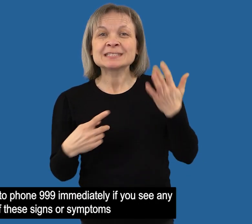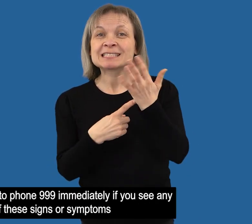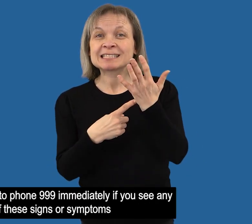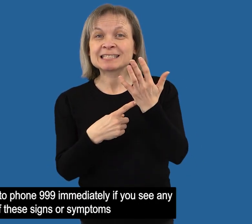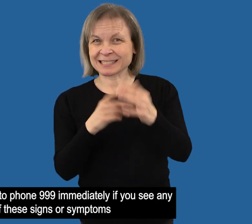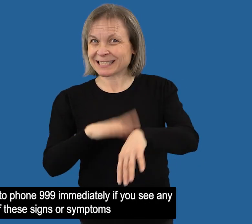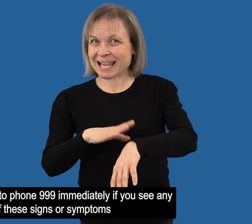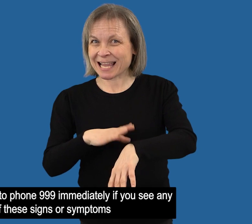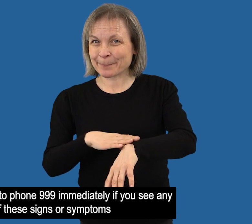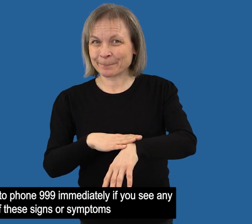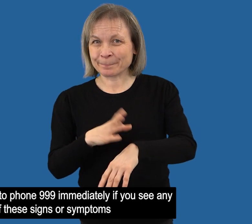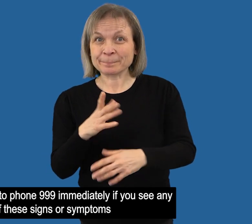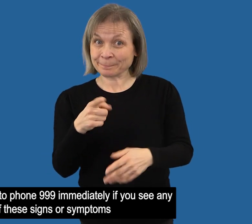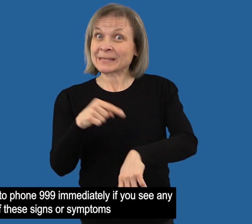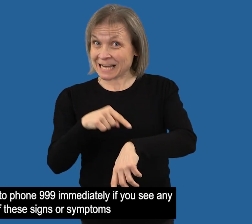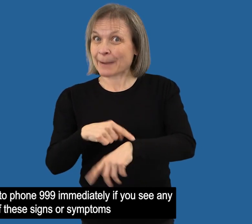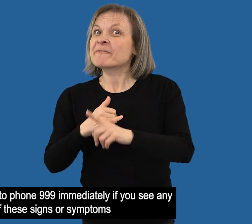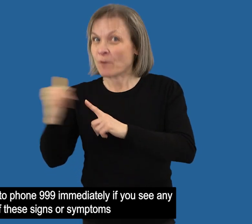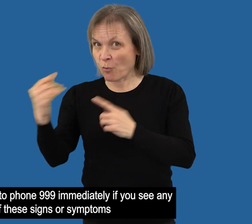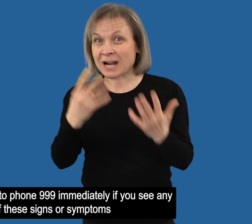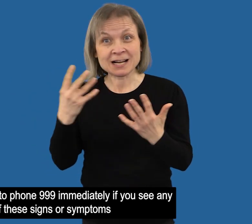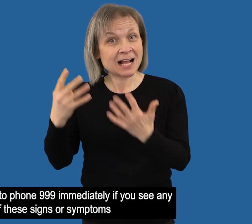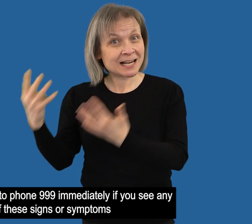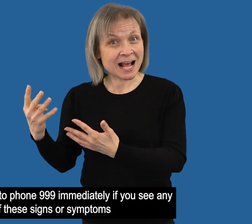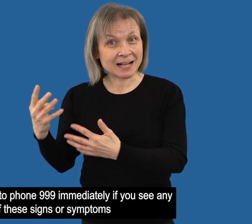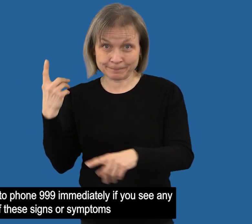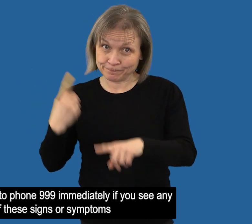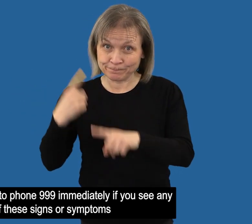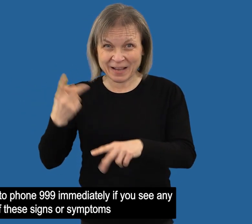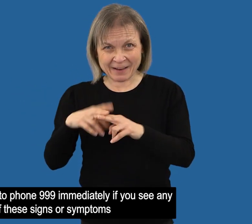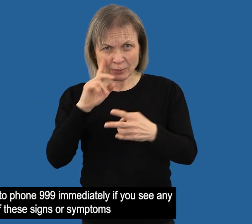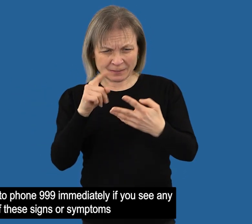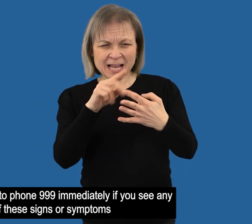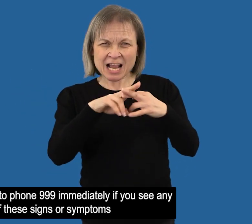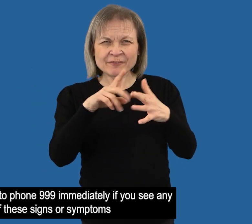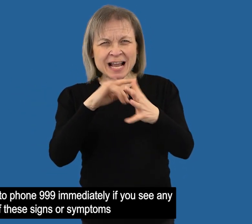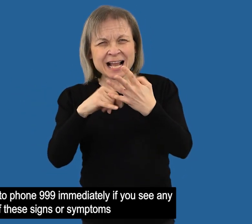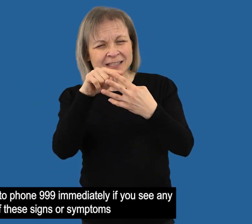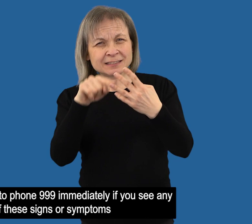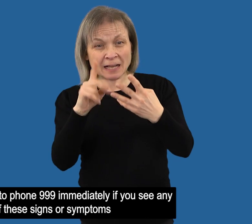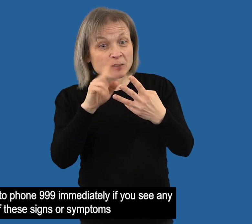Time. It's time to phone 999 immediately if you see any of these signs or symptoms.